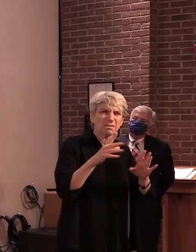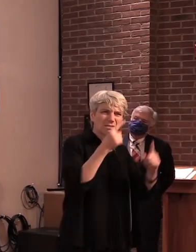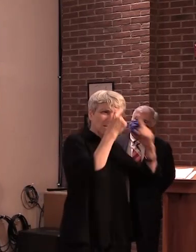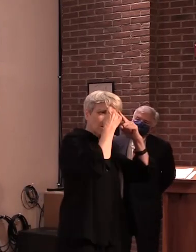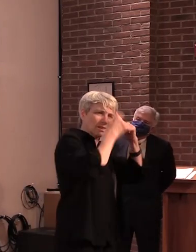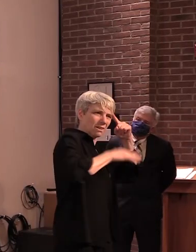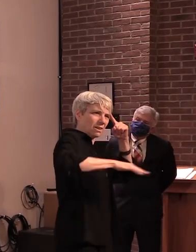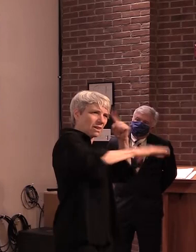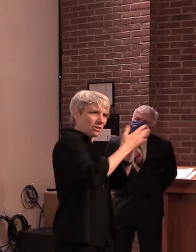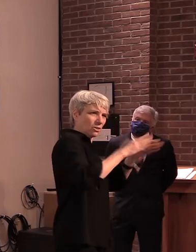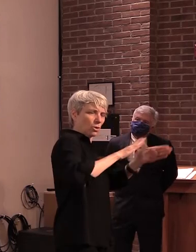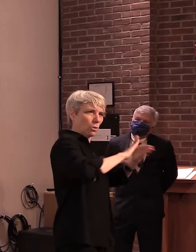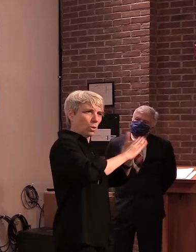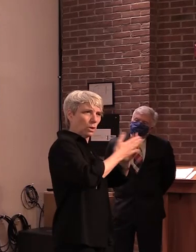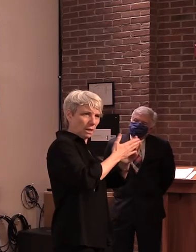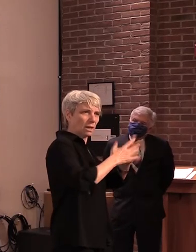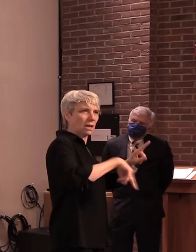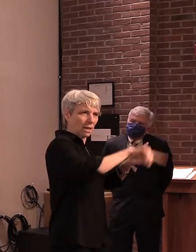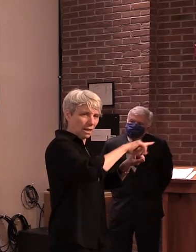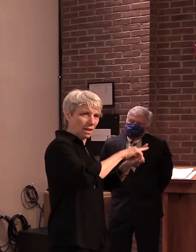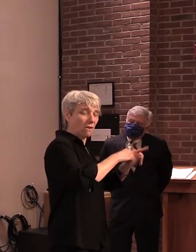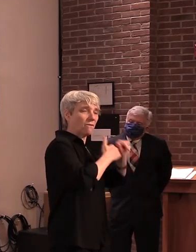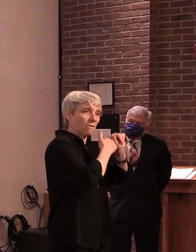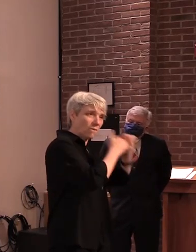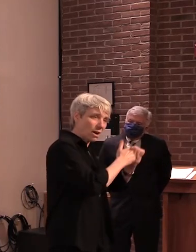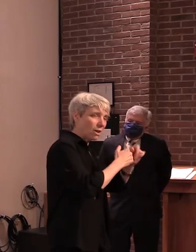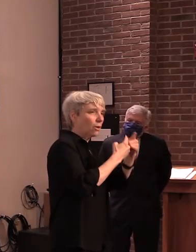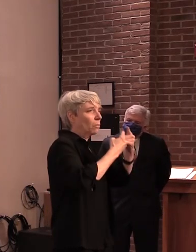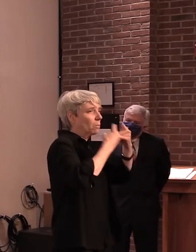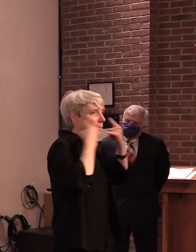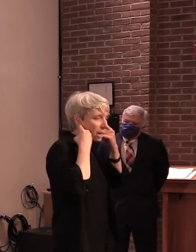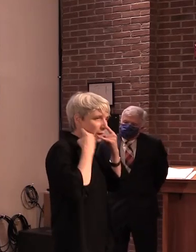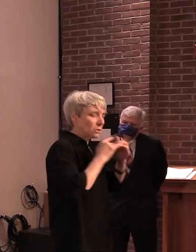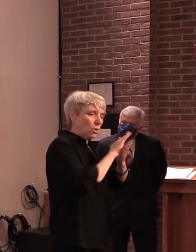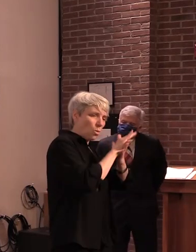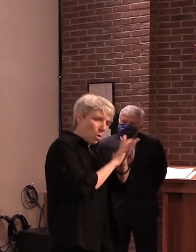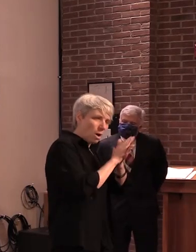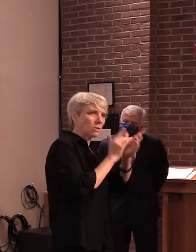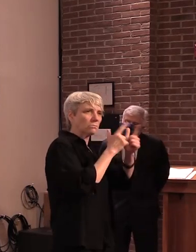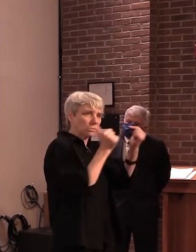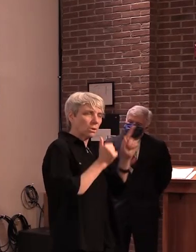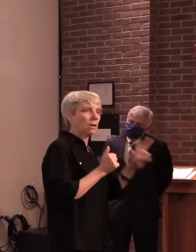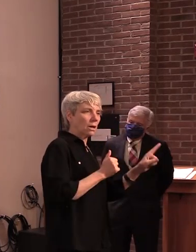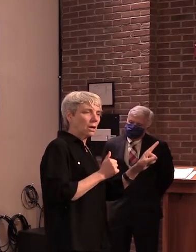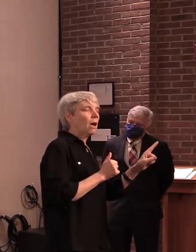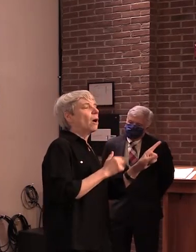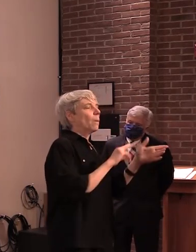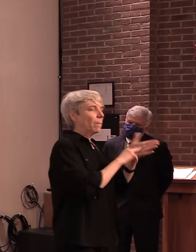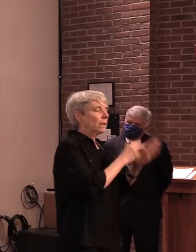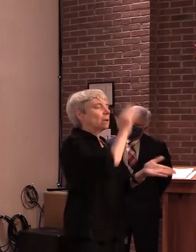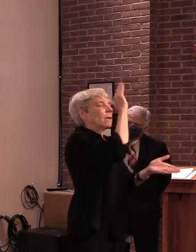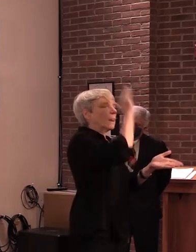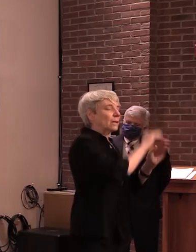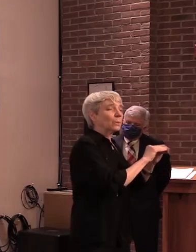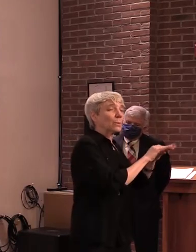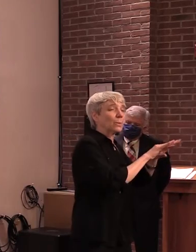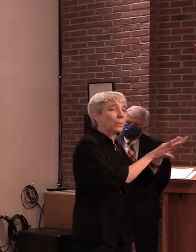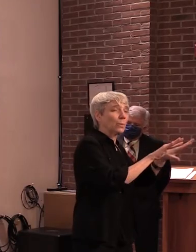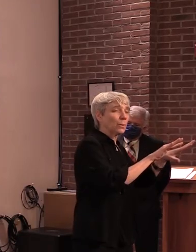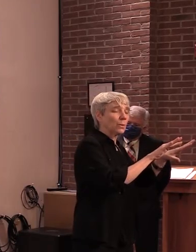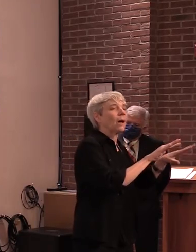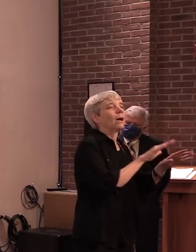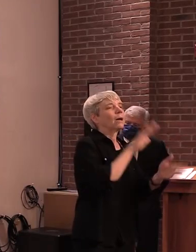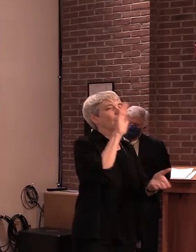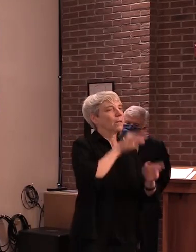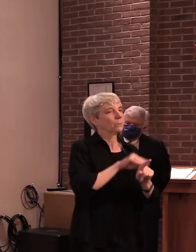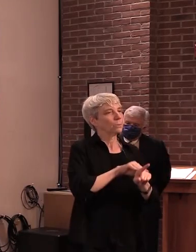about up here, there'll be less likelihood that there will be adults in the schools who can then potentially transmit the